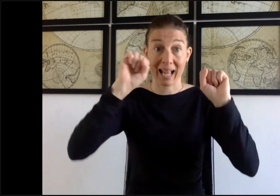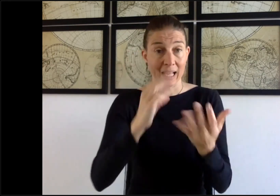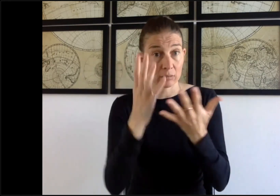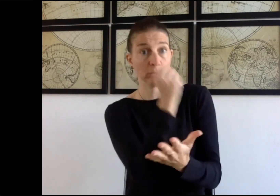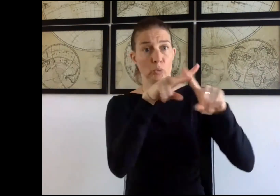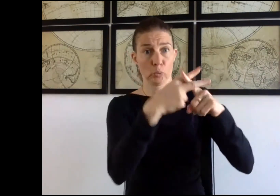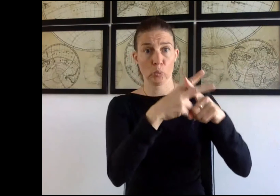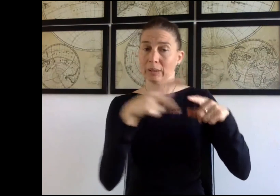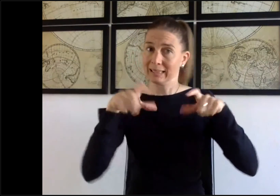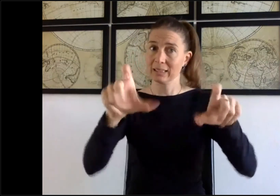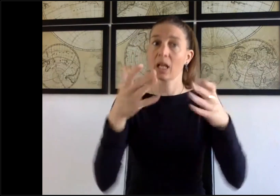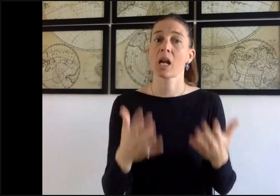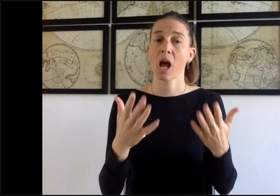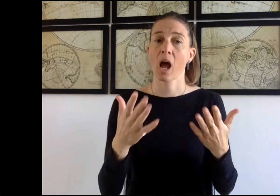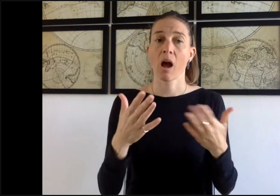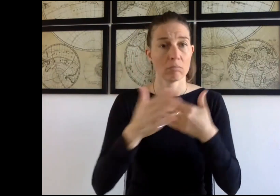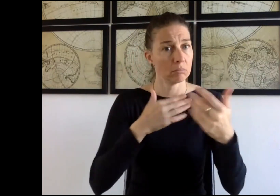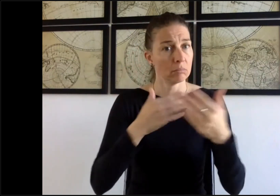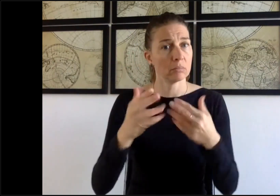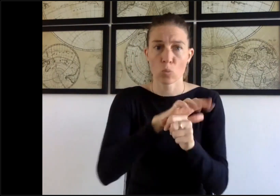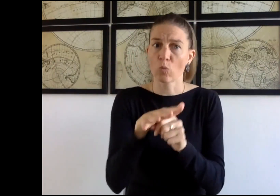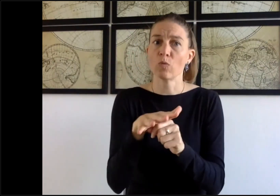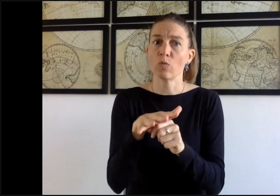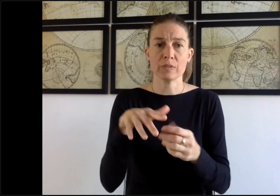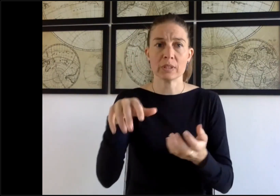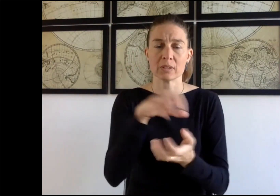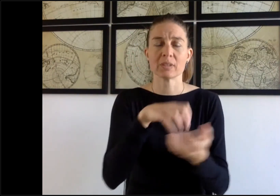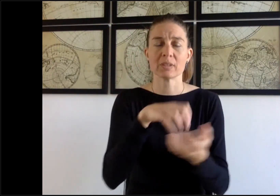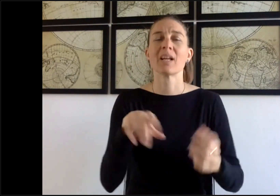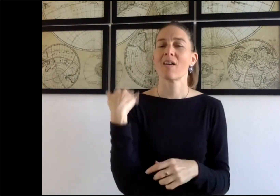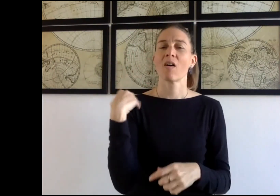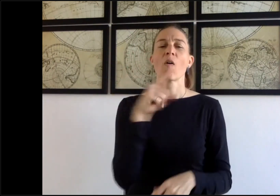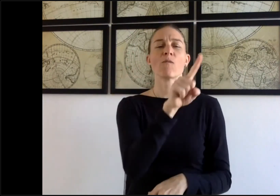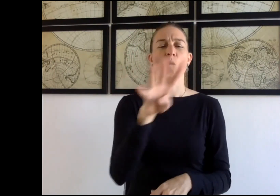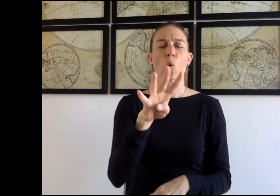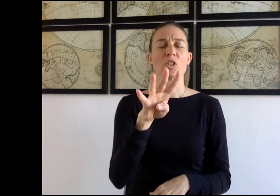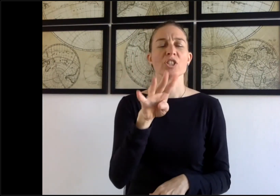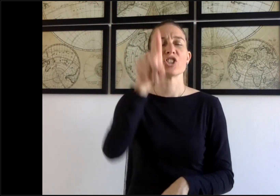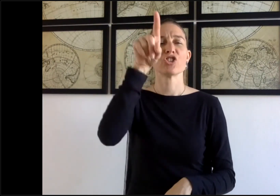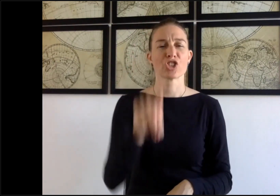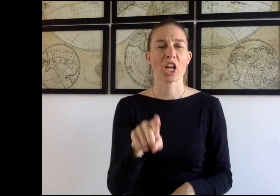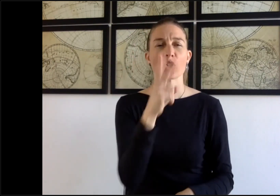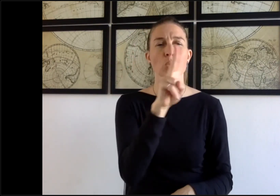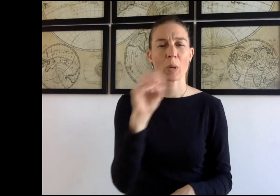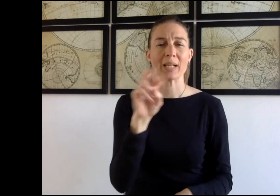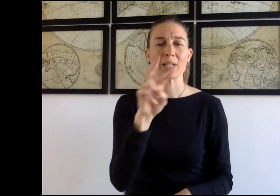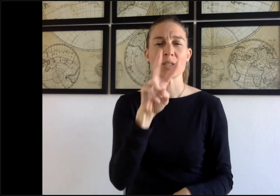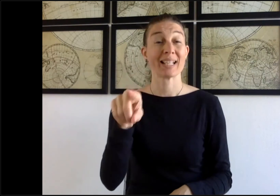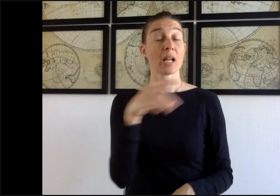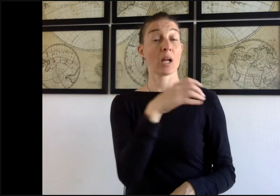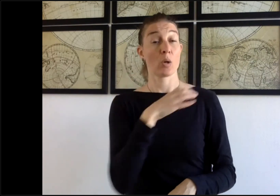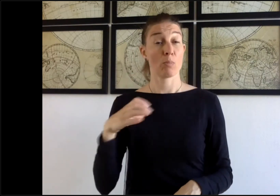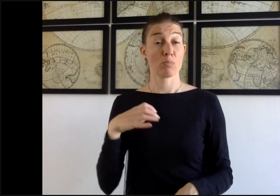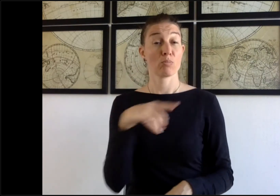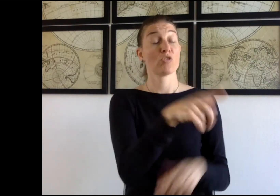You might be aware that on 14 January 2020, the Commission published a communication on a